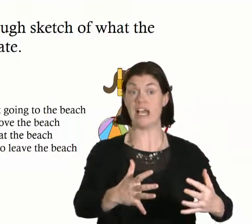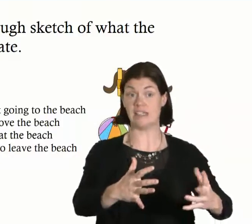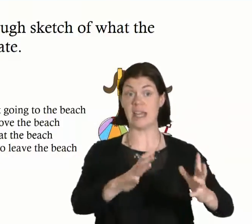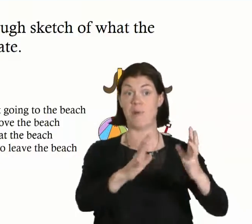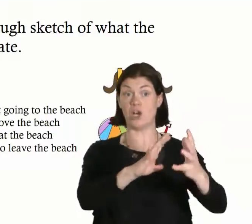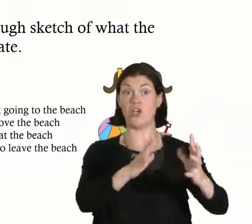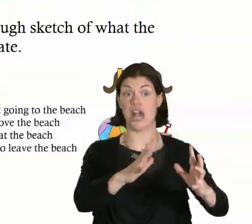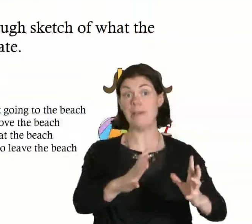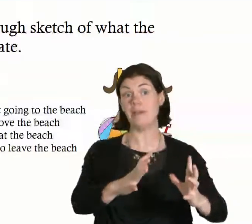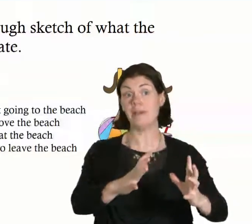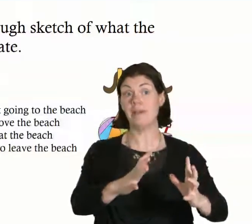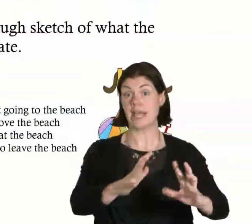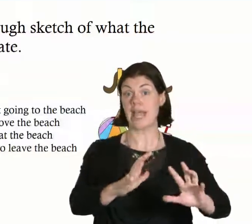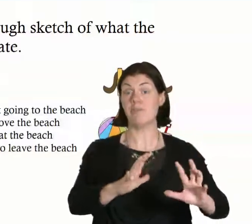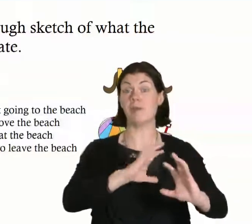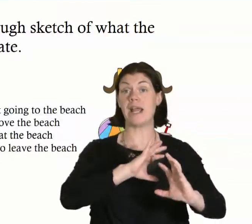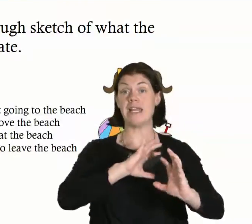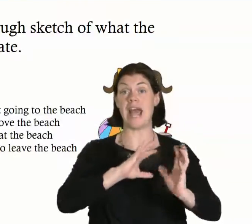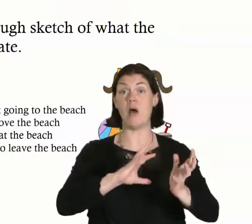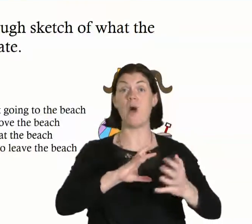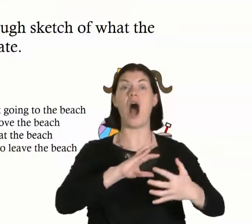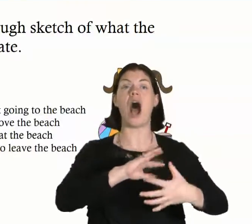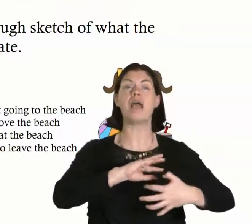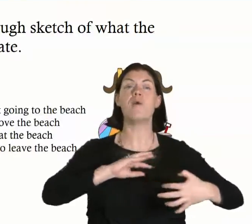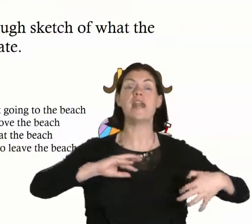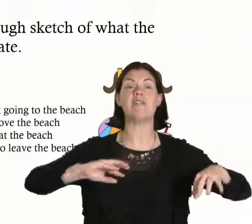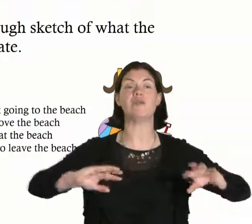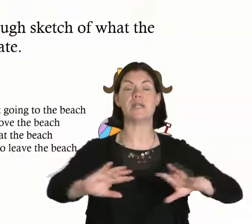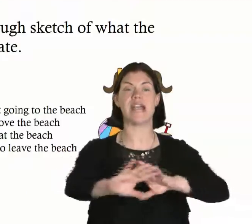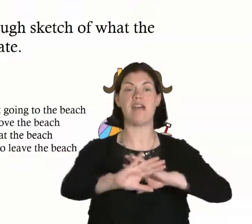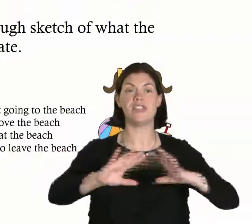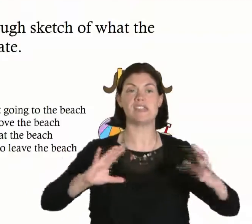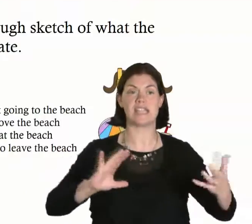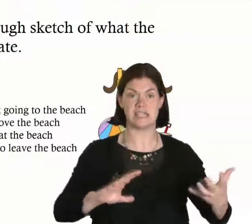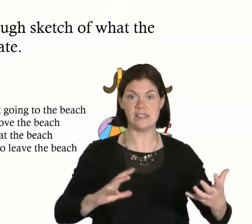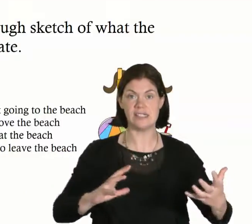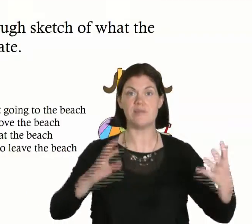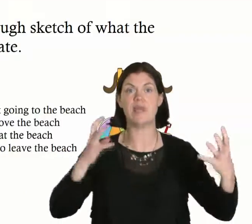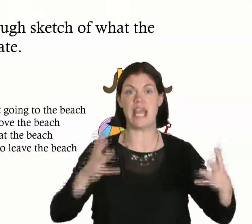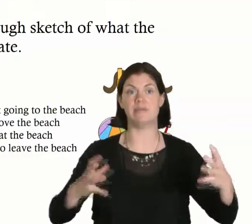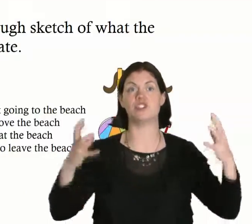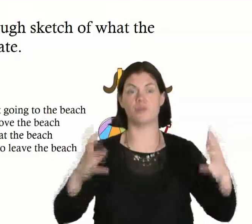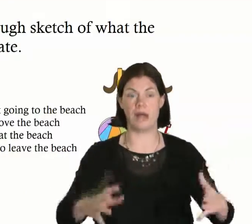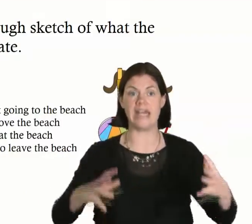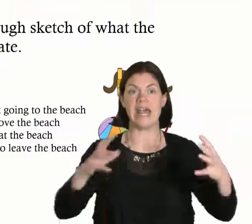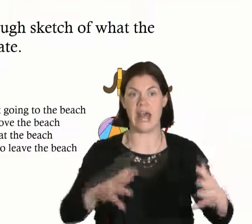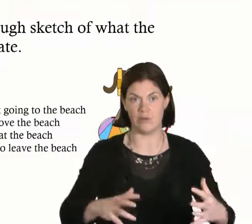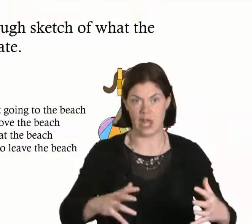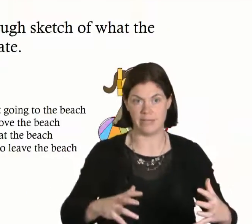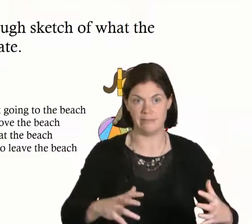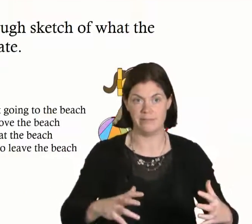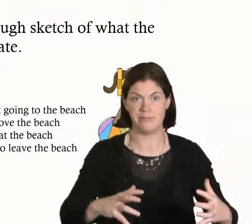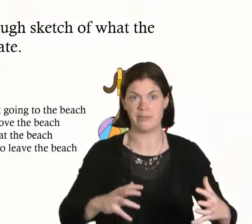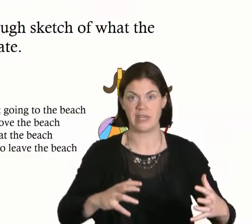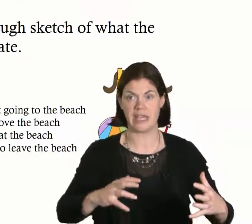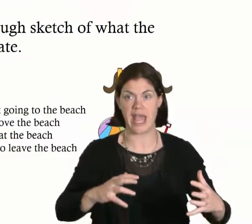you guys get partnered up. Okay? But right now, I want everyone to have the skills to be able to write an